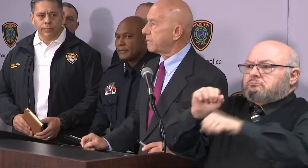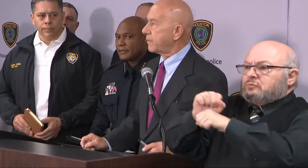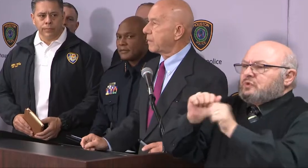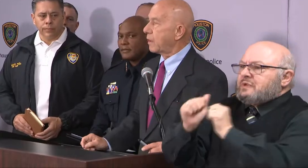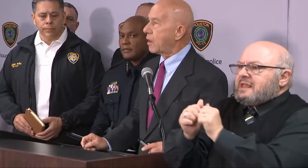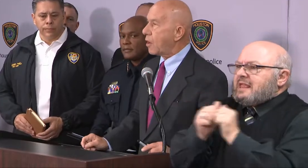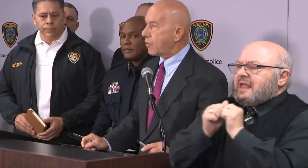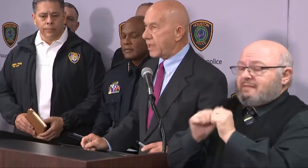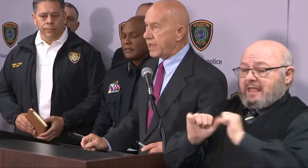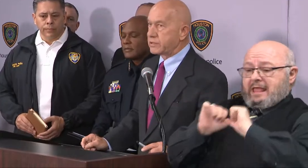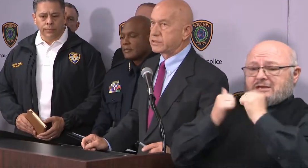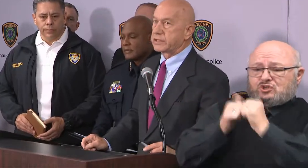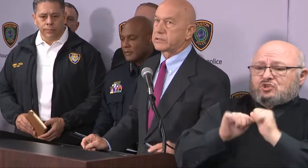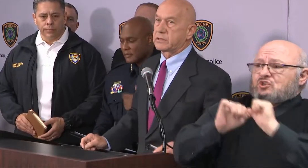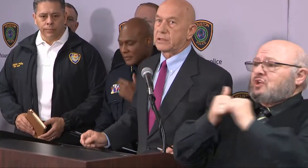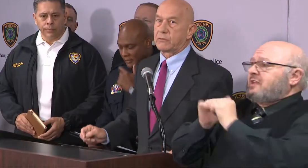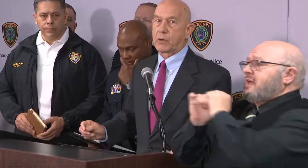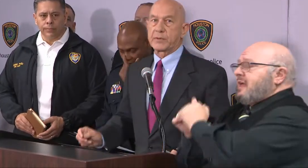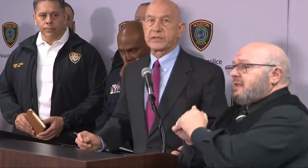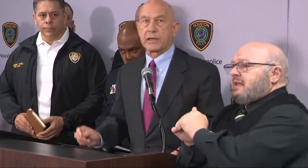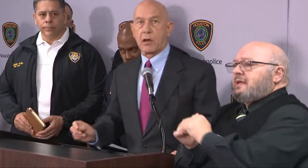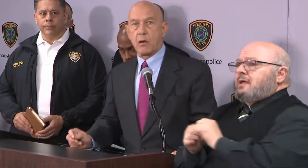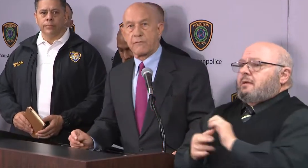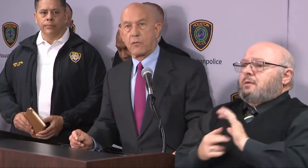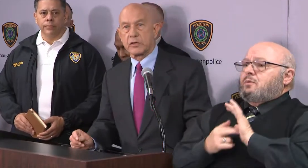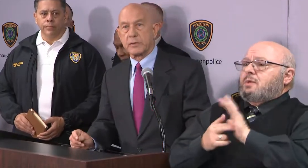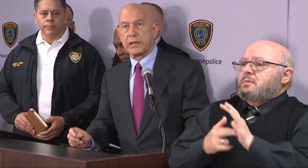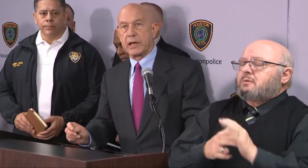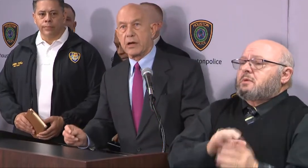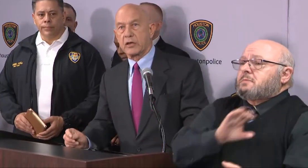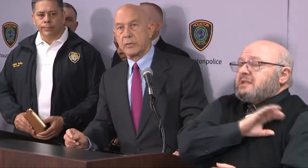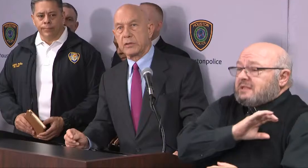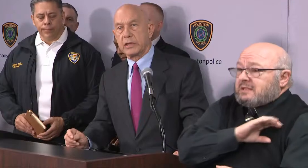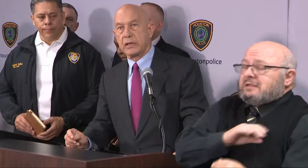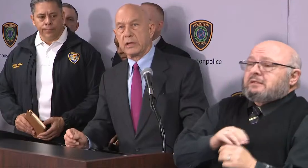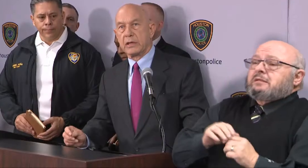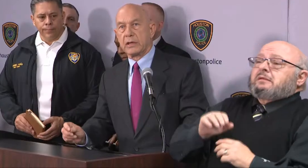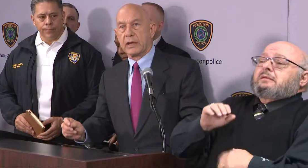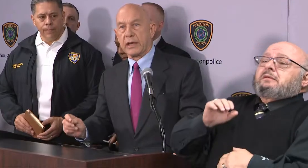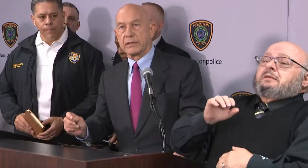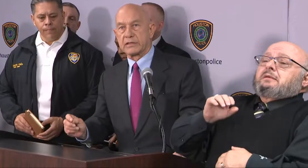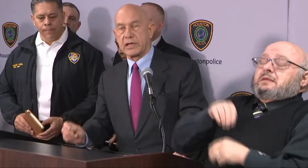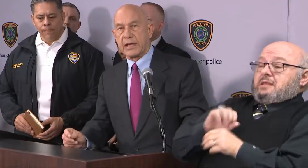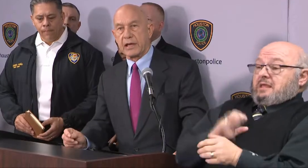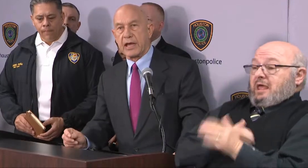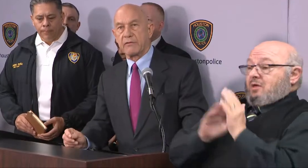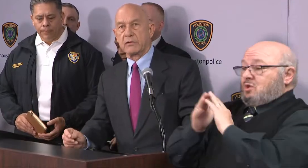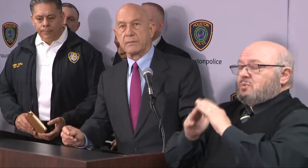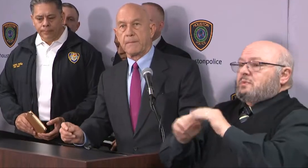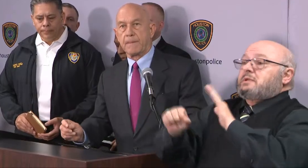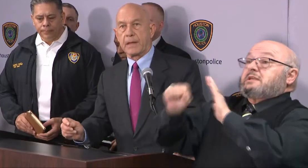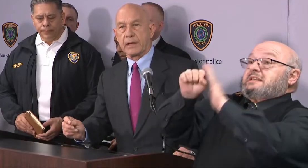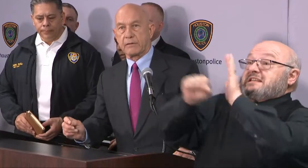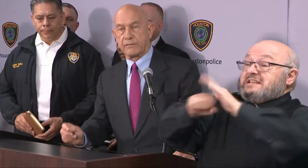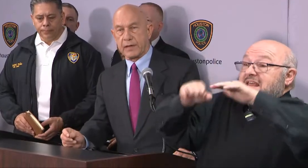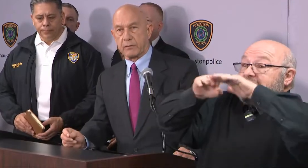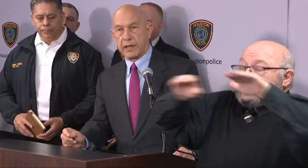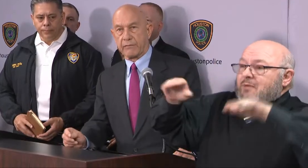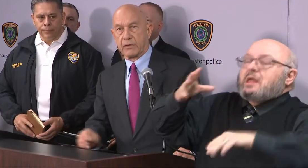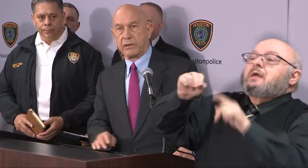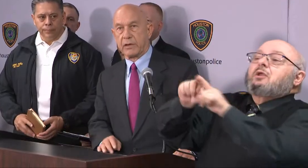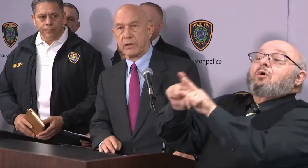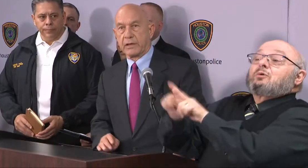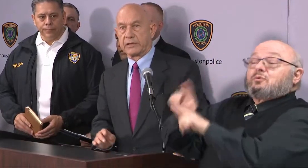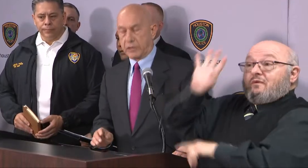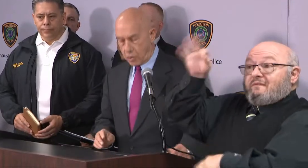agencies, all the agencies representing law enforcement in our community at the state level and at the federal